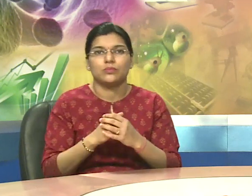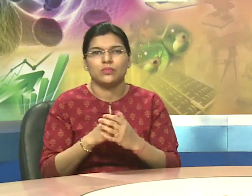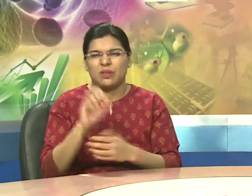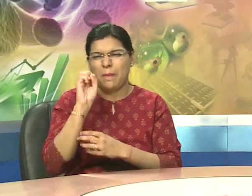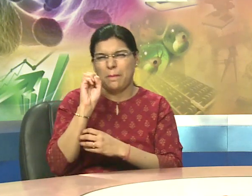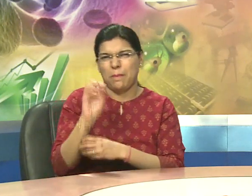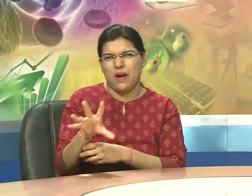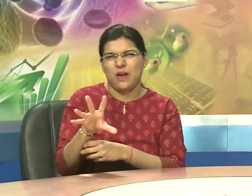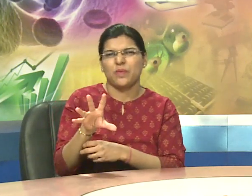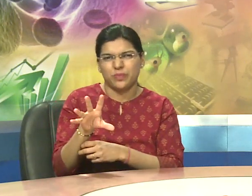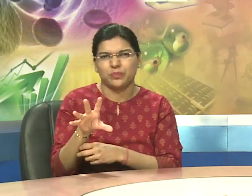36th word,